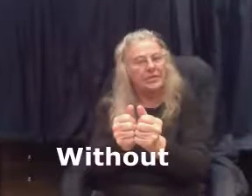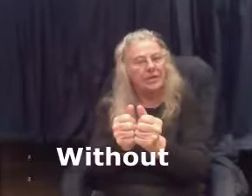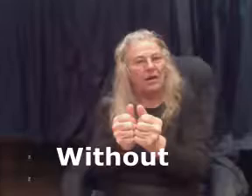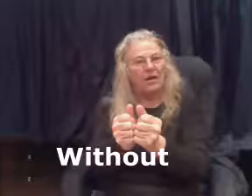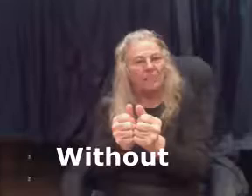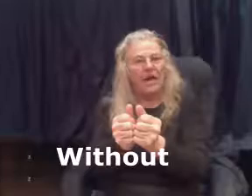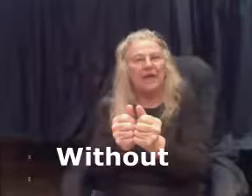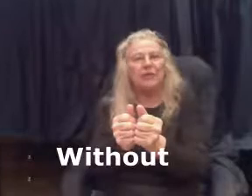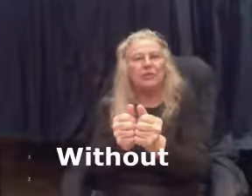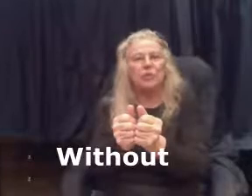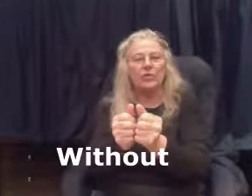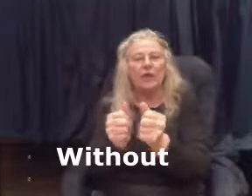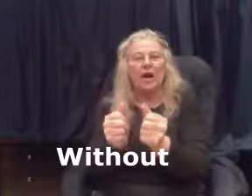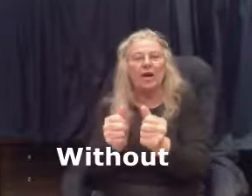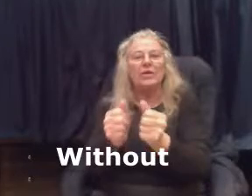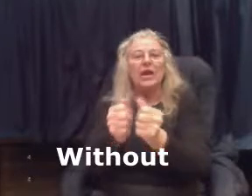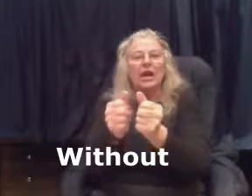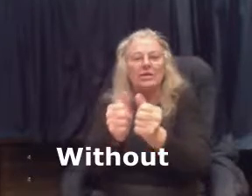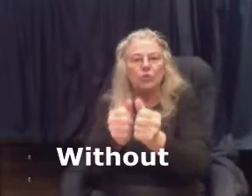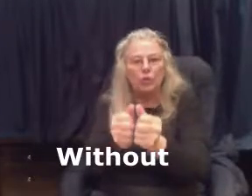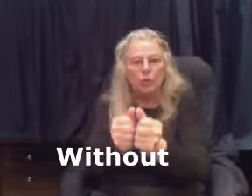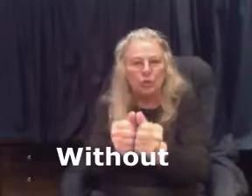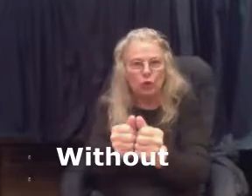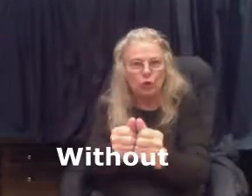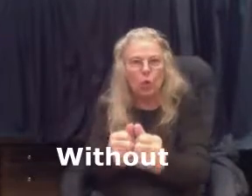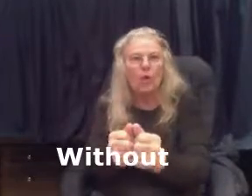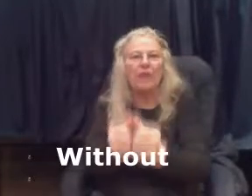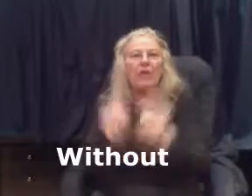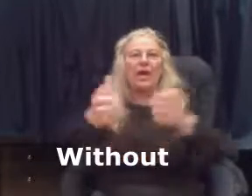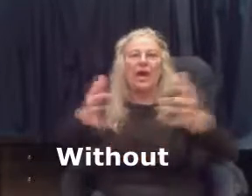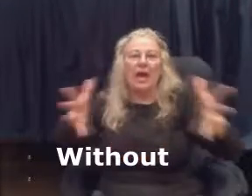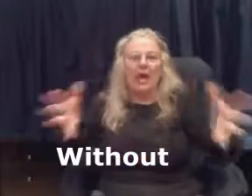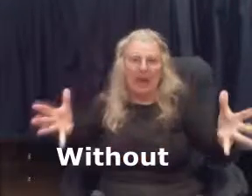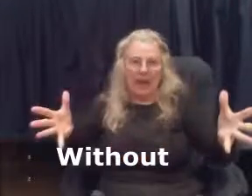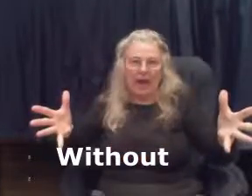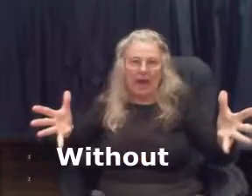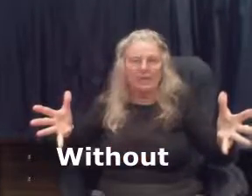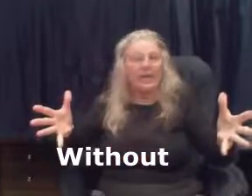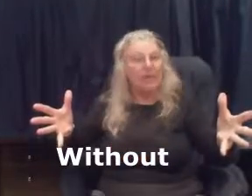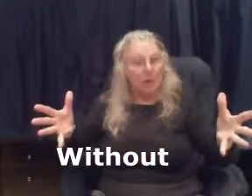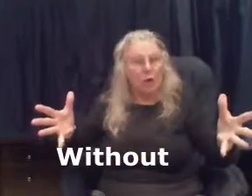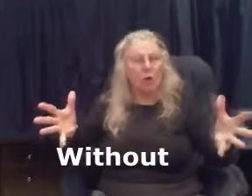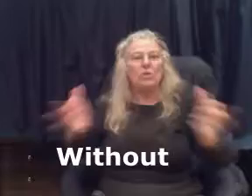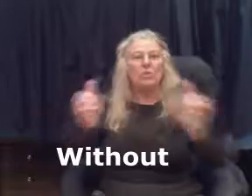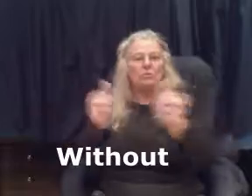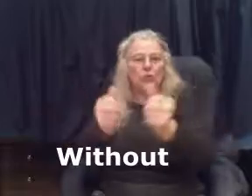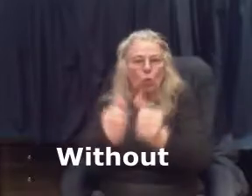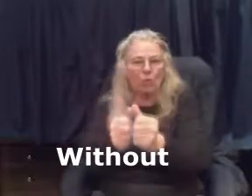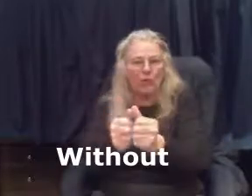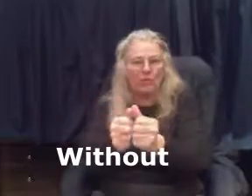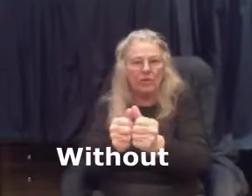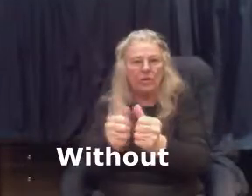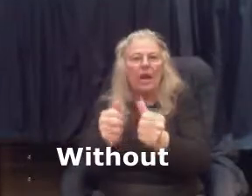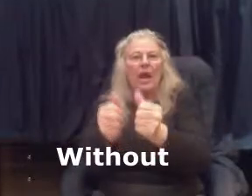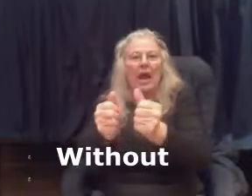opposite of that is without, and so you would do with, out, let it go. So, with.